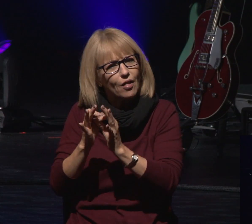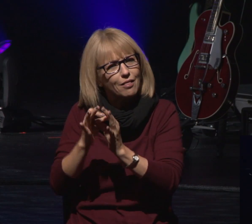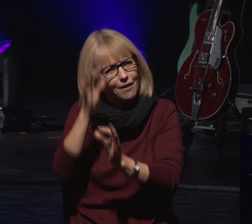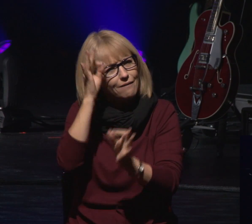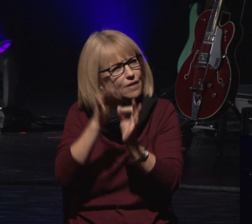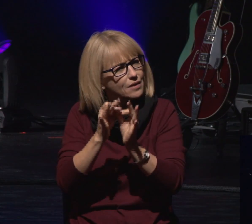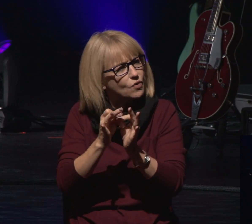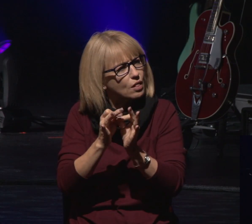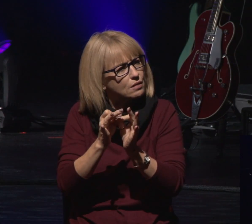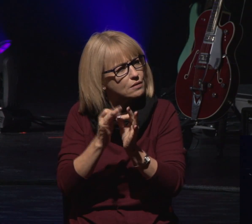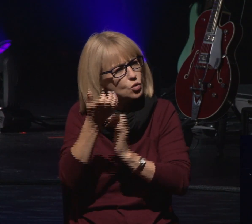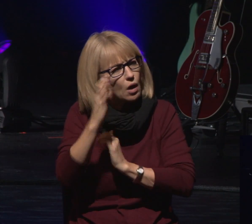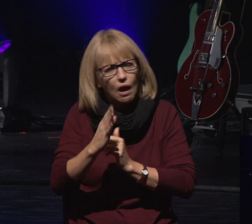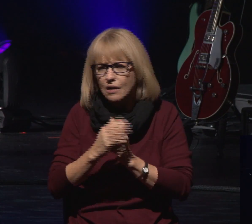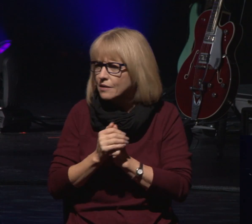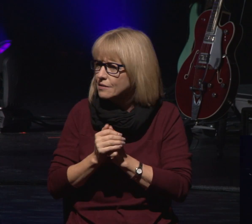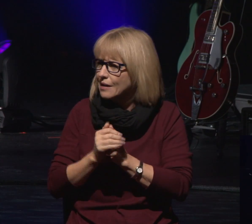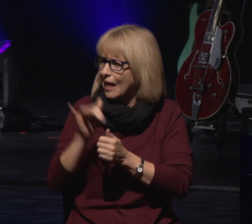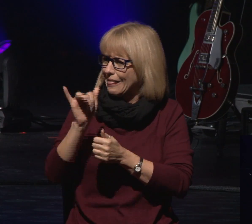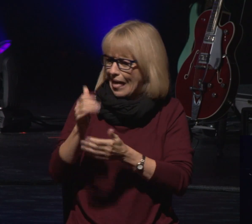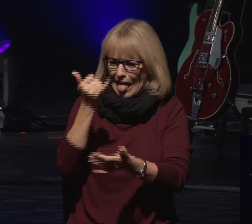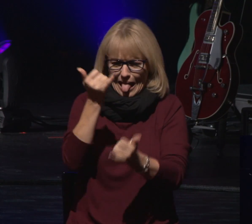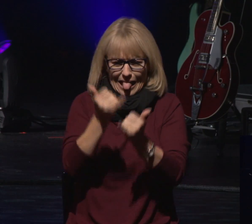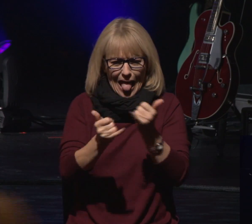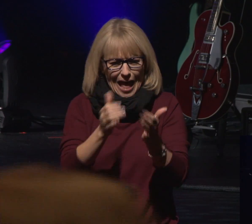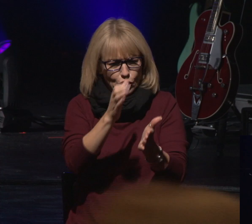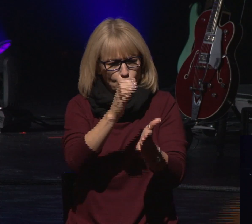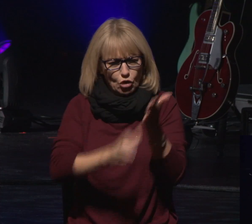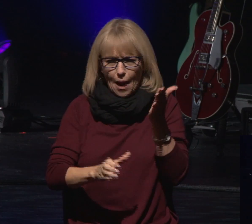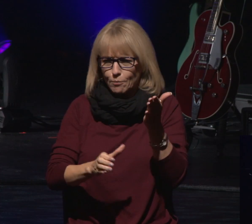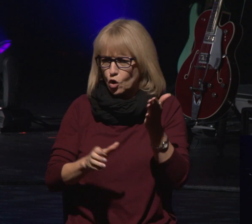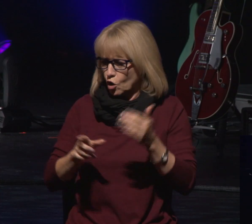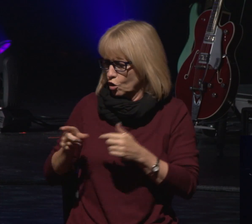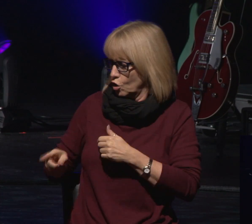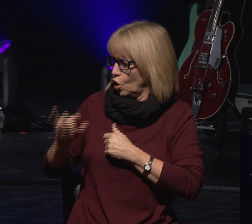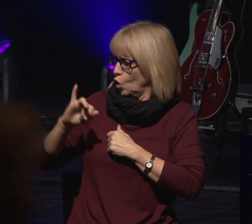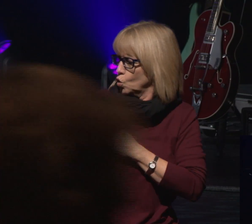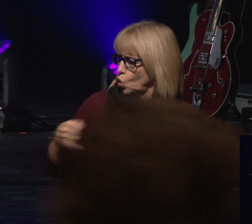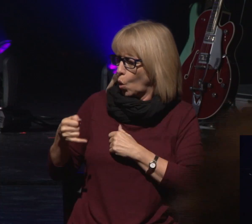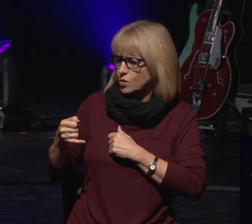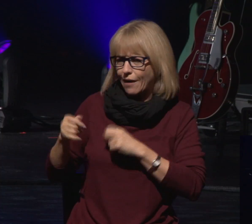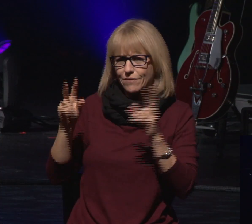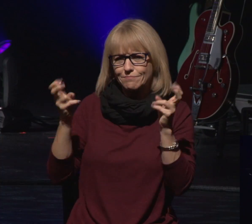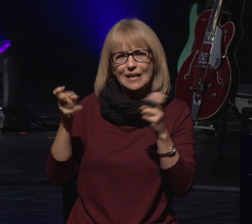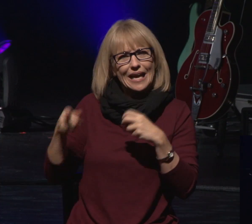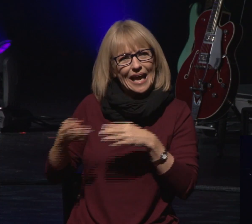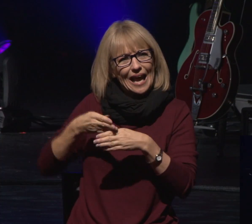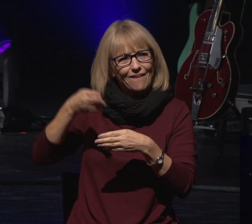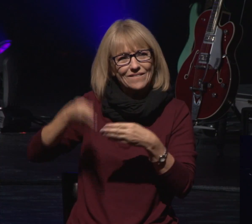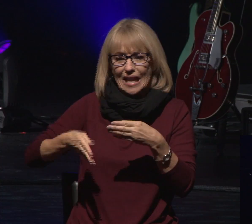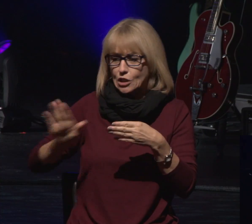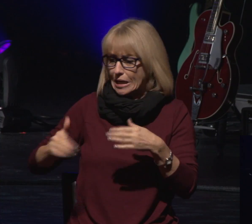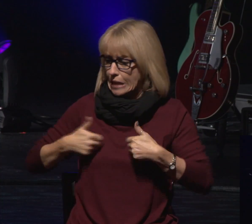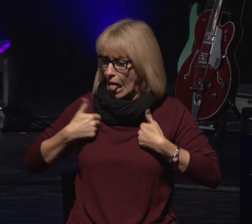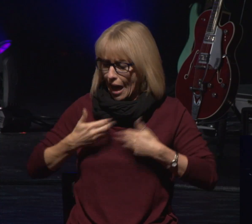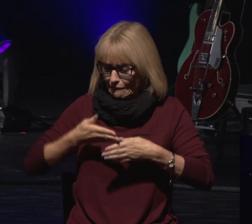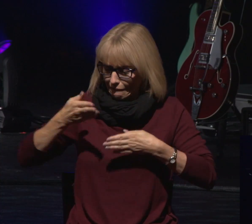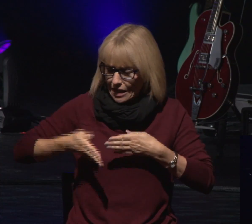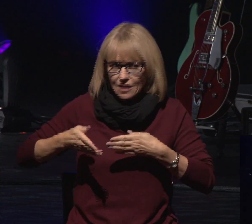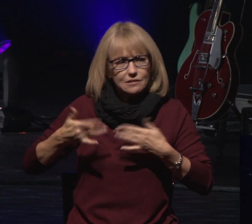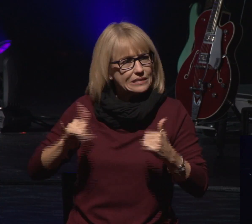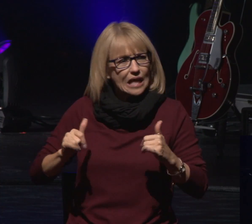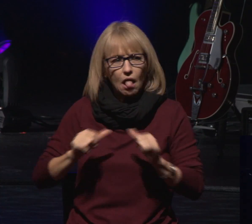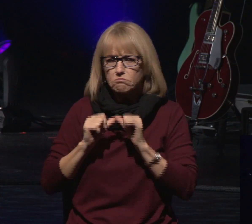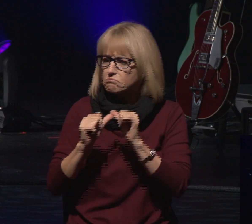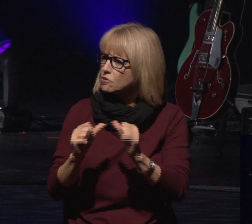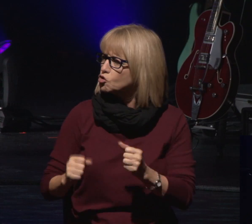last chapter, Genesis 50, on he finished strong and how he did that. So this message kind of takes a little turn. We've kind of really